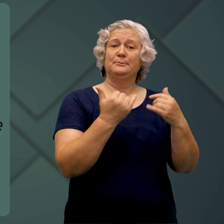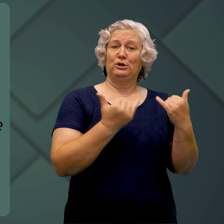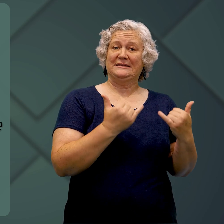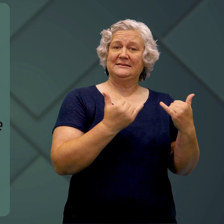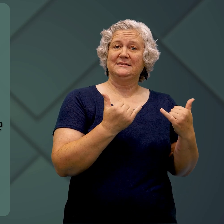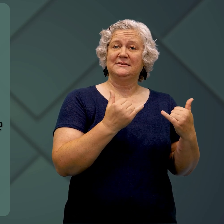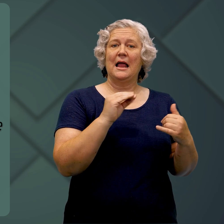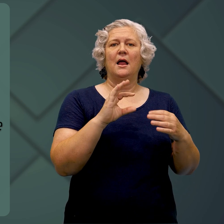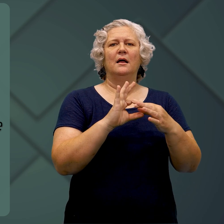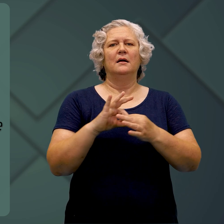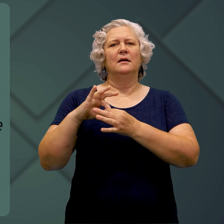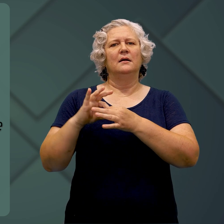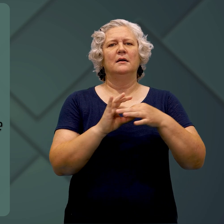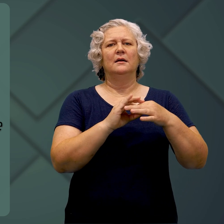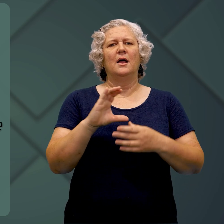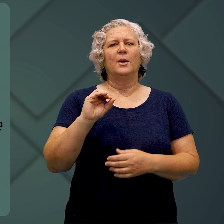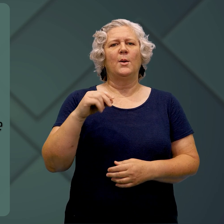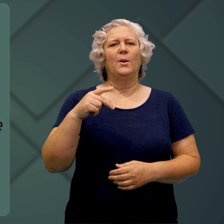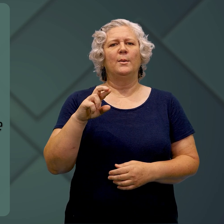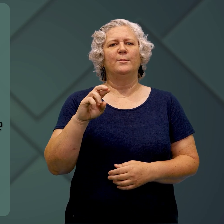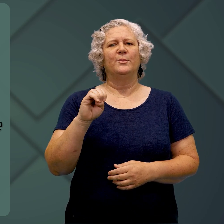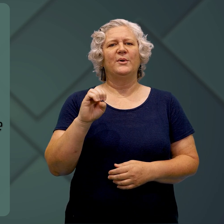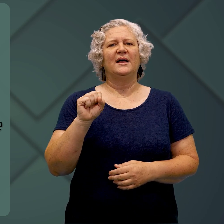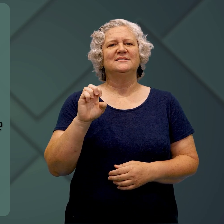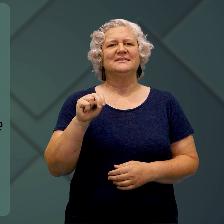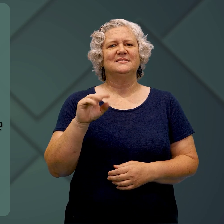Practicing presence and co-presence,